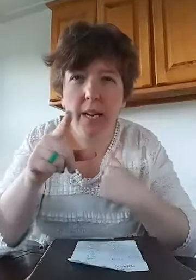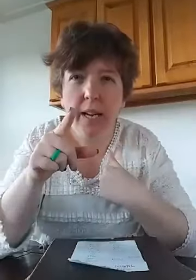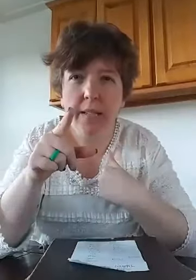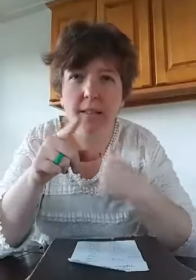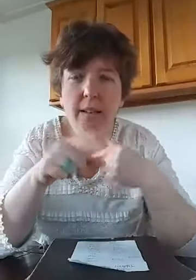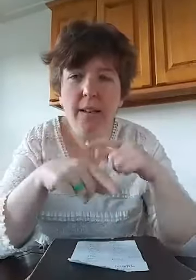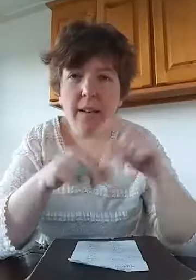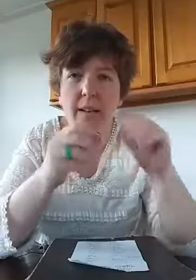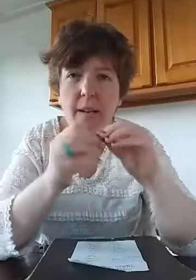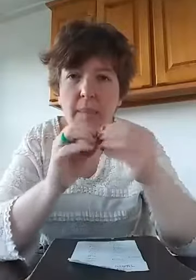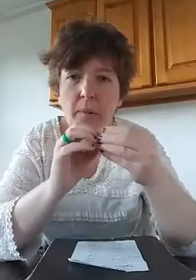has numbers.